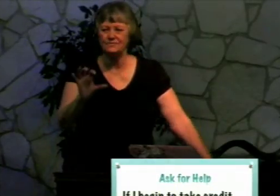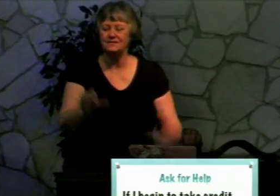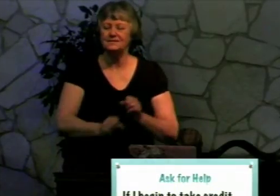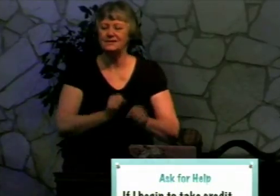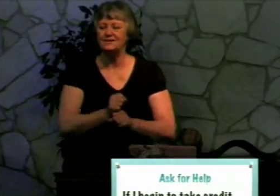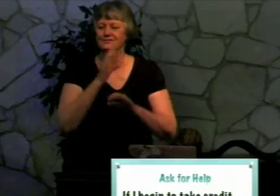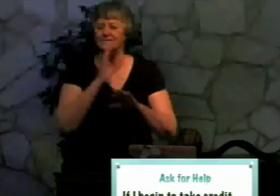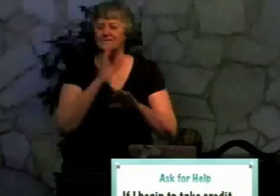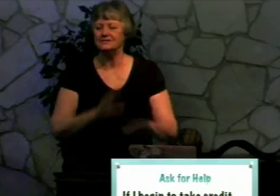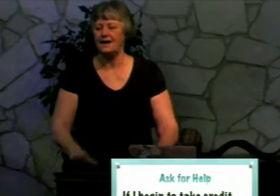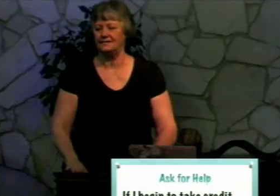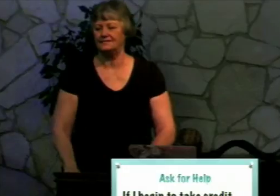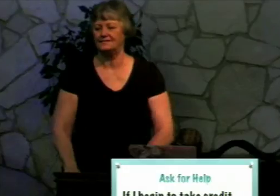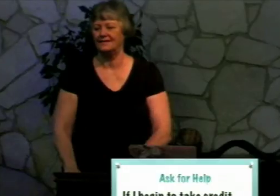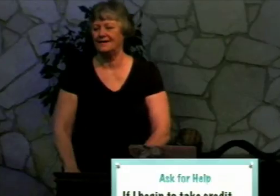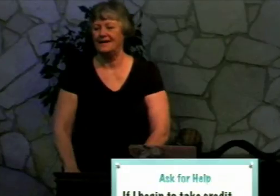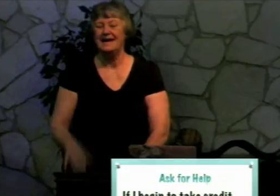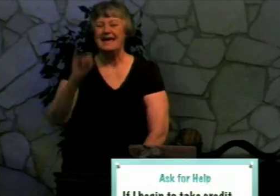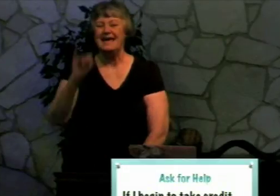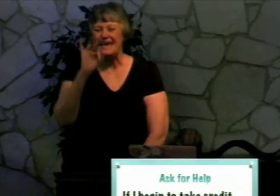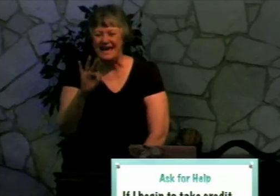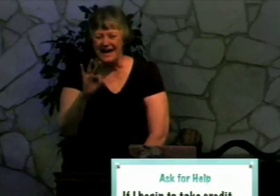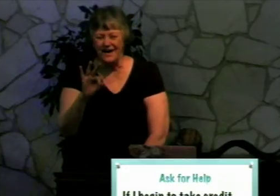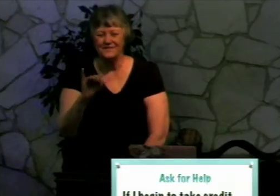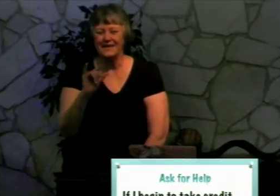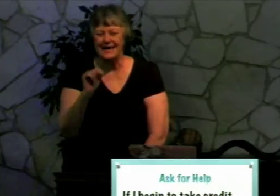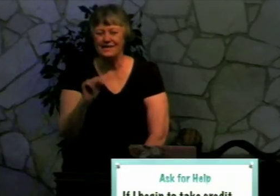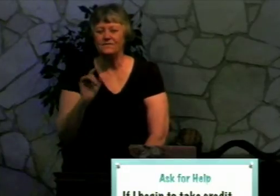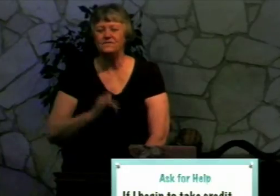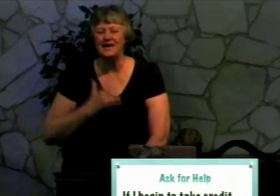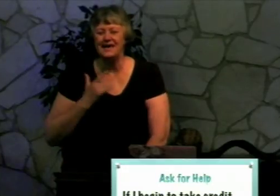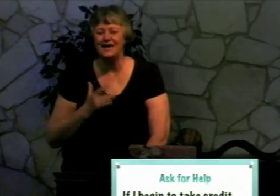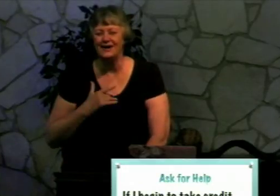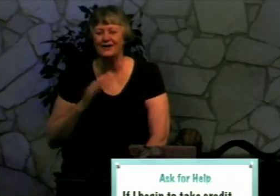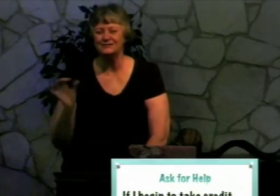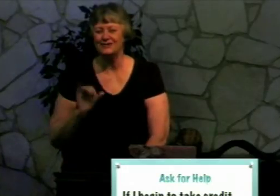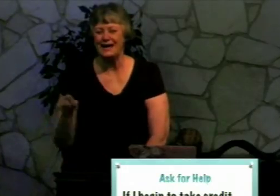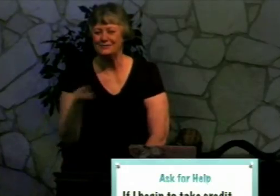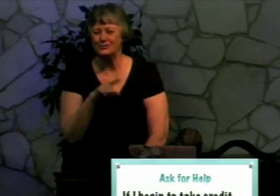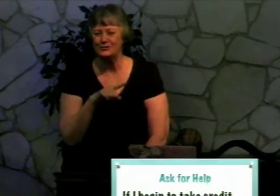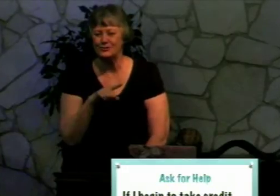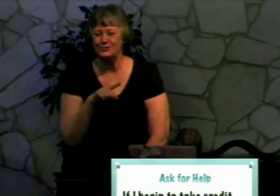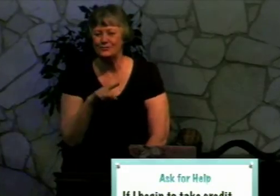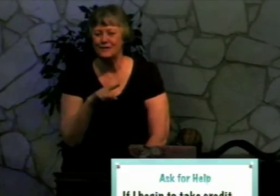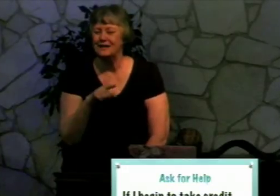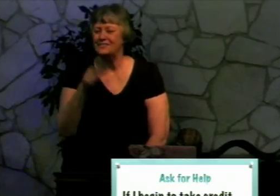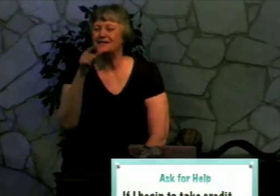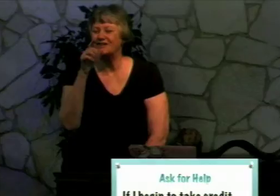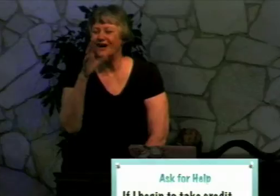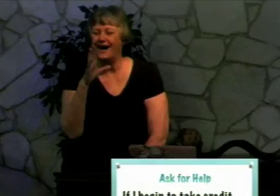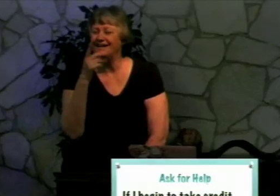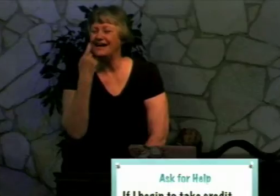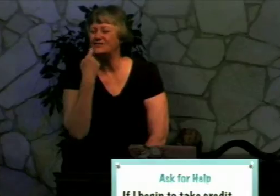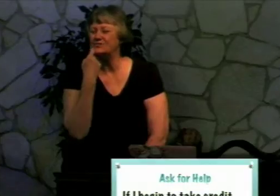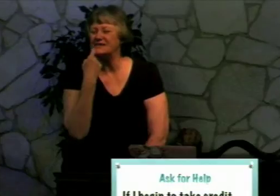400 years of silence. If it feels like to you that God has